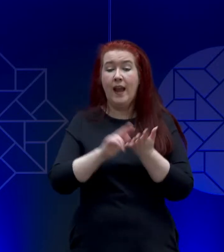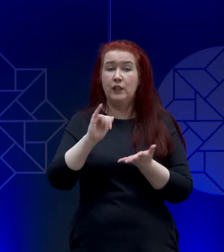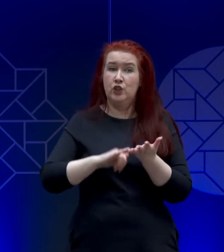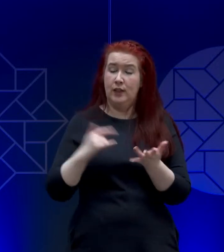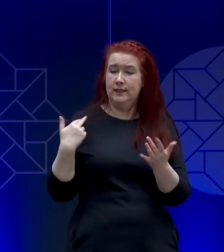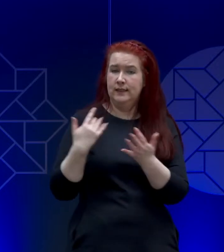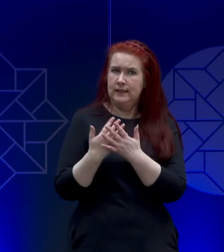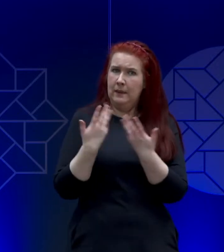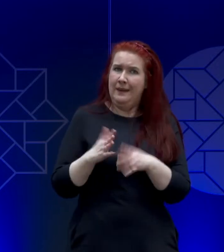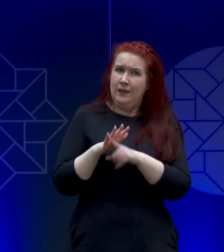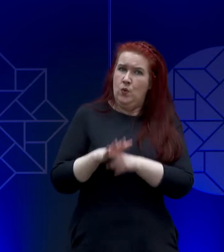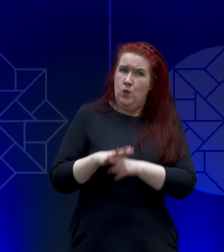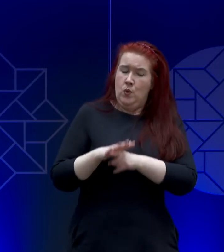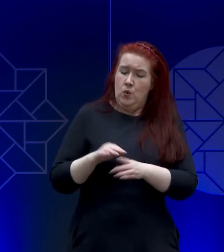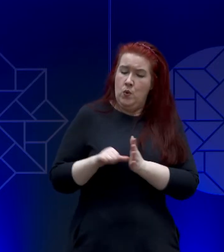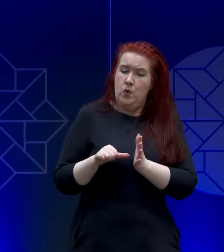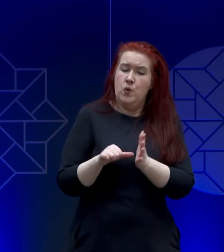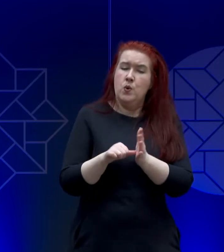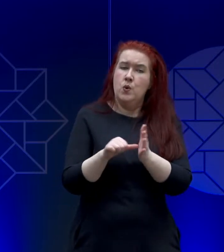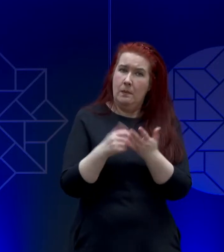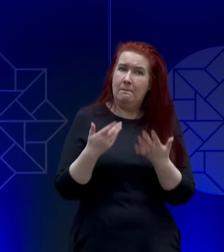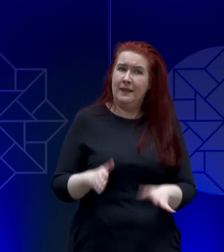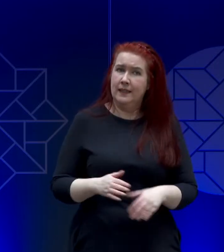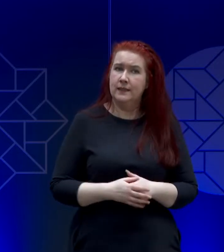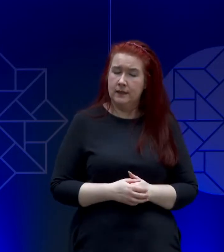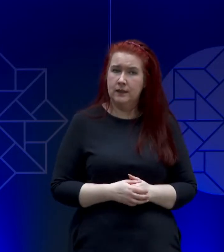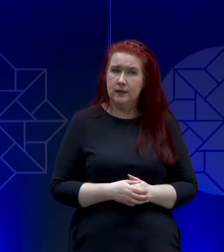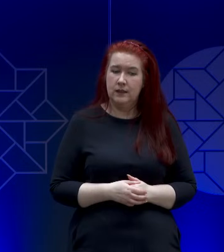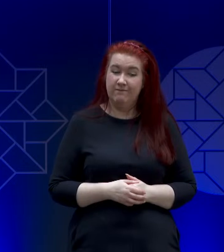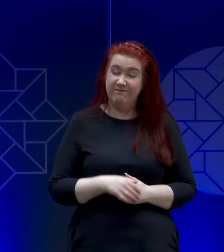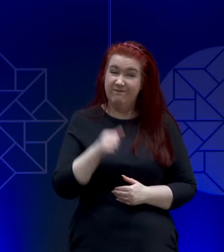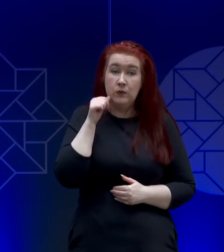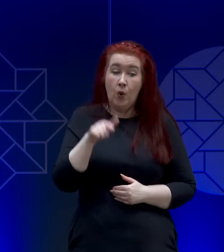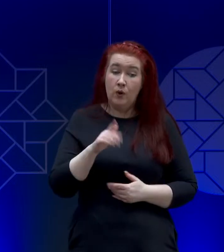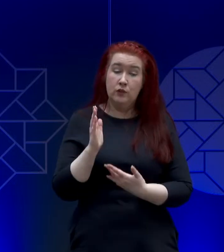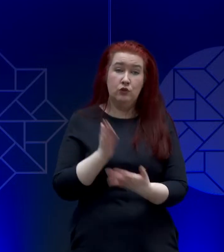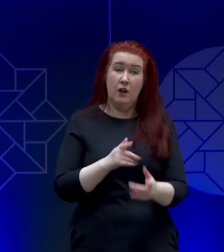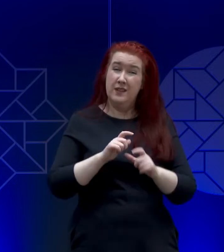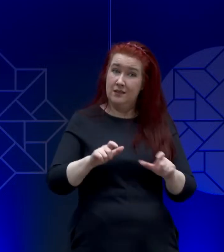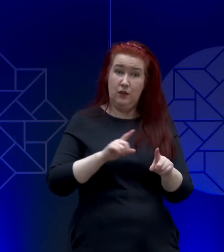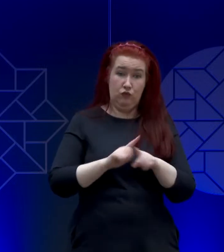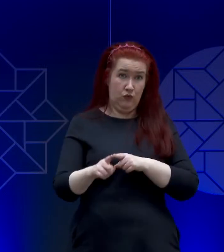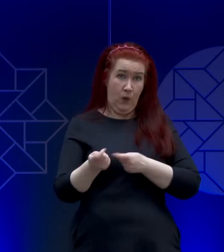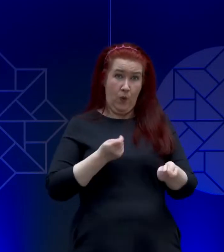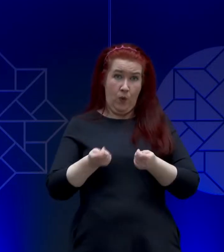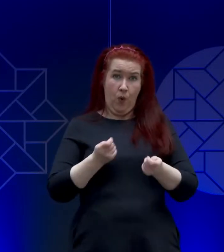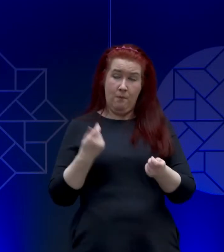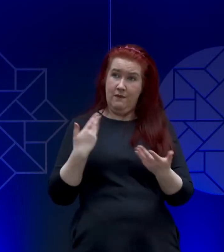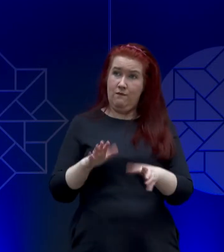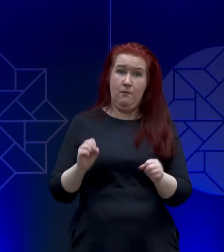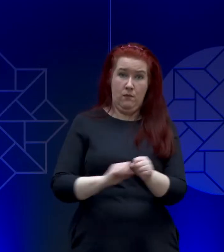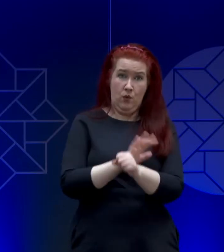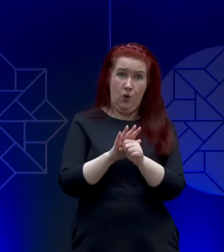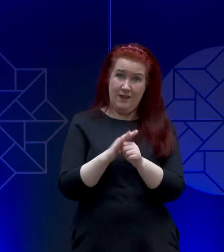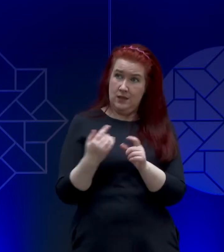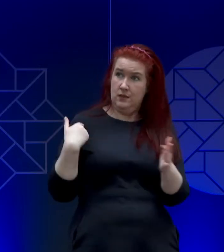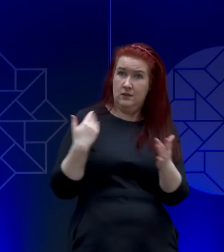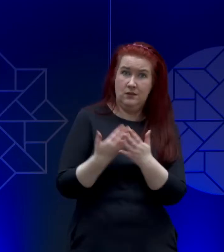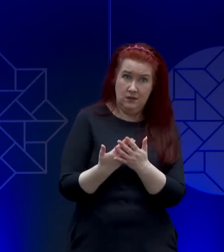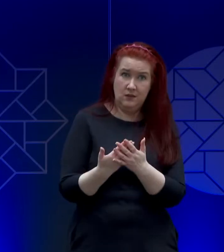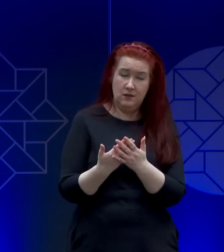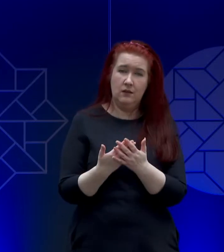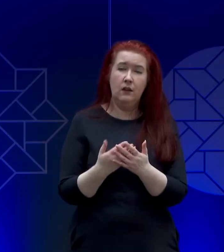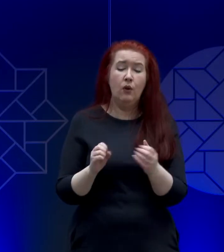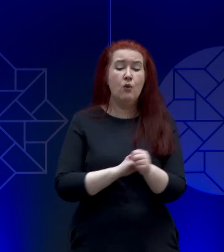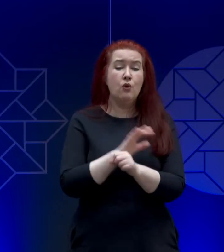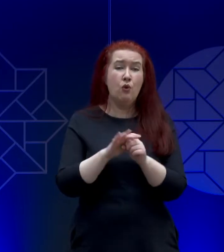NHS has been under in recent years. We see a service still reeling from the strain of a global pandemic, a pandemic